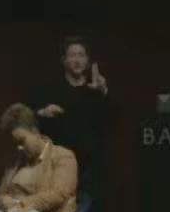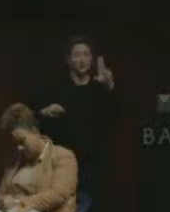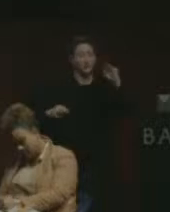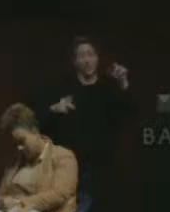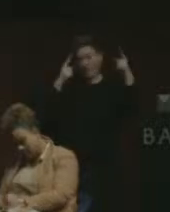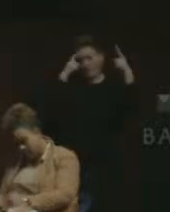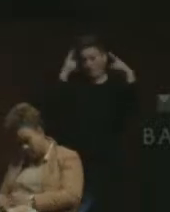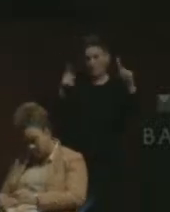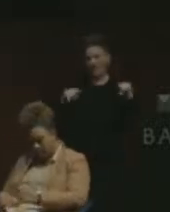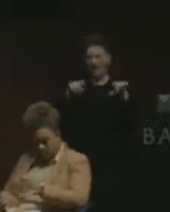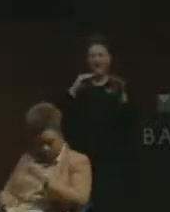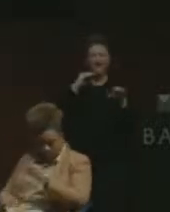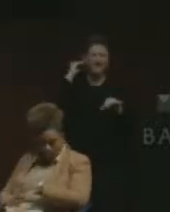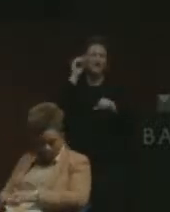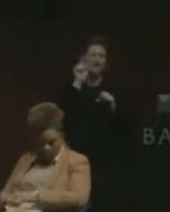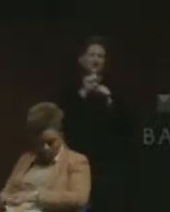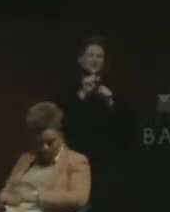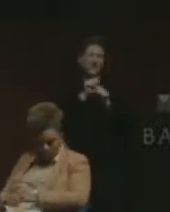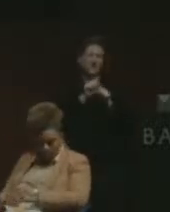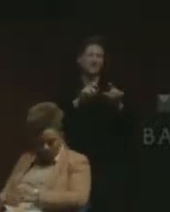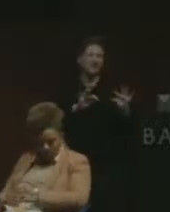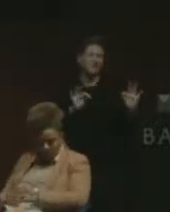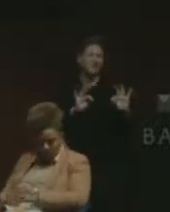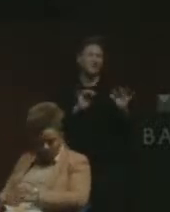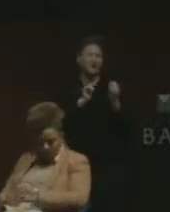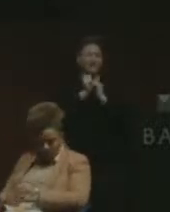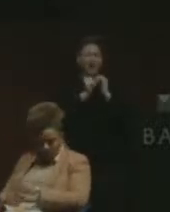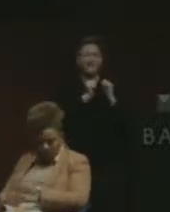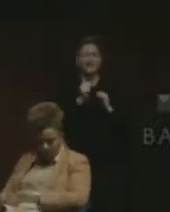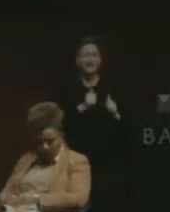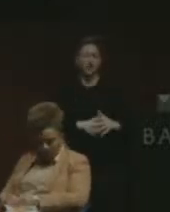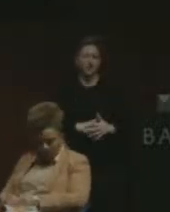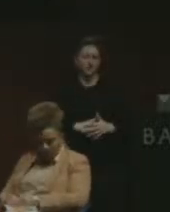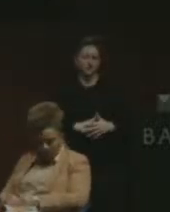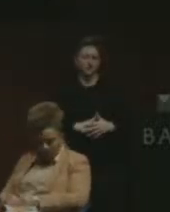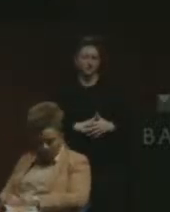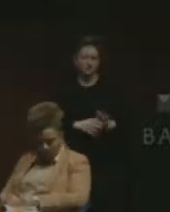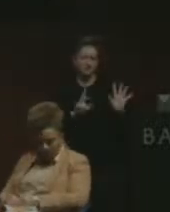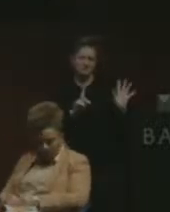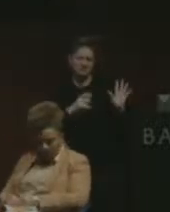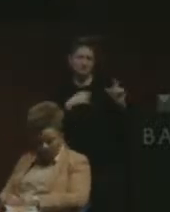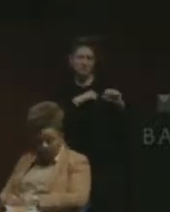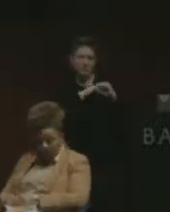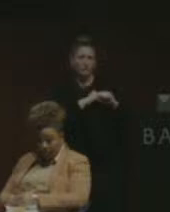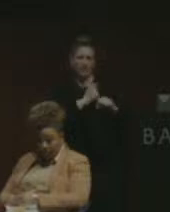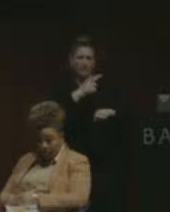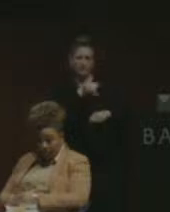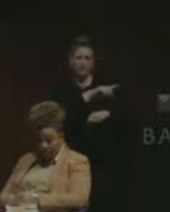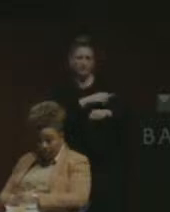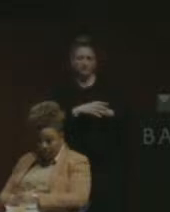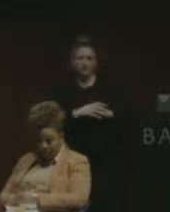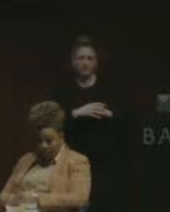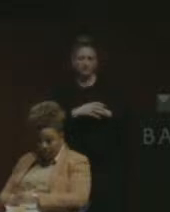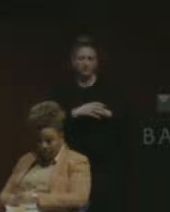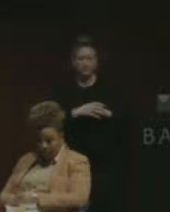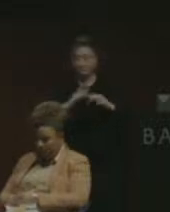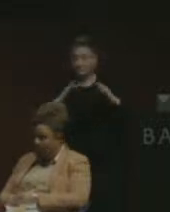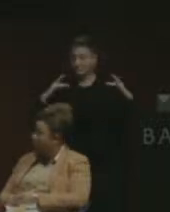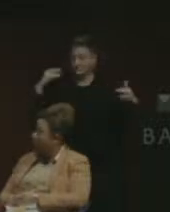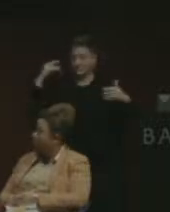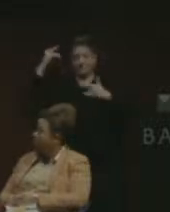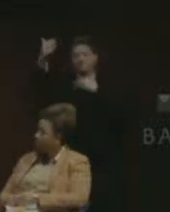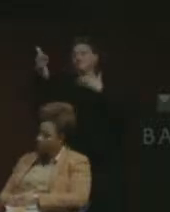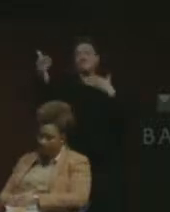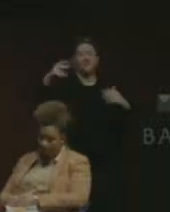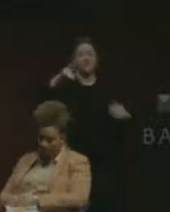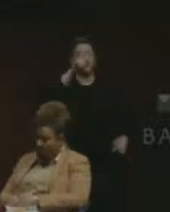that domestic labor was not a place for competition, and therefore not a site for protection. Fast forward